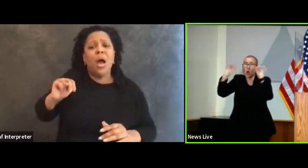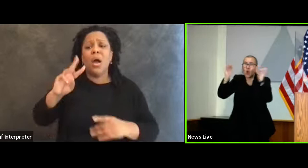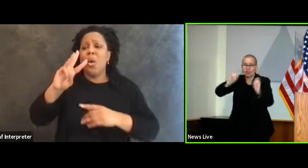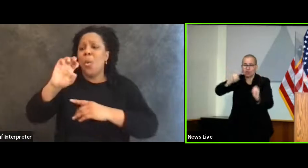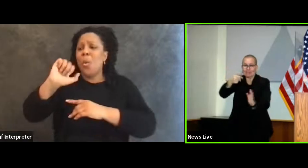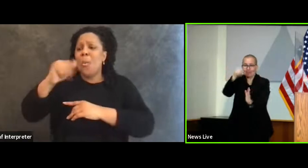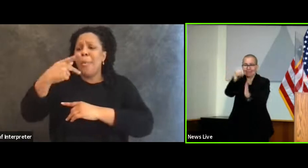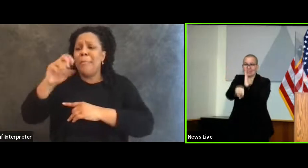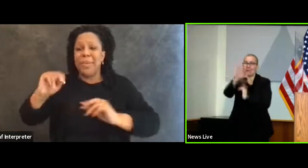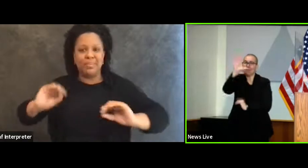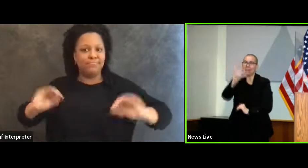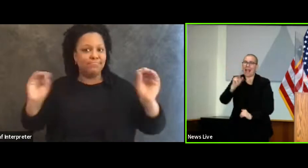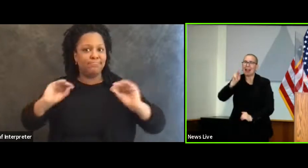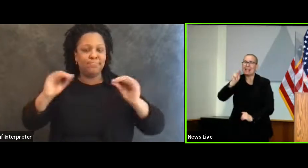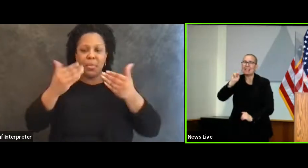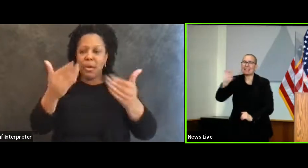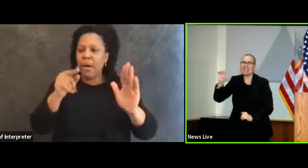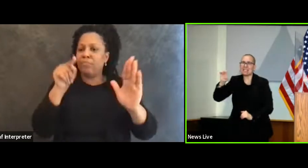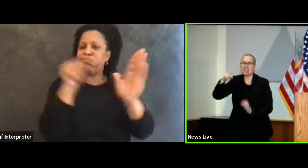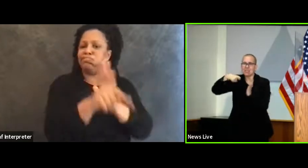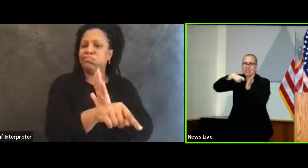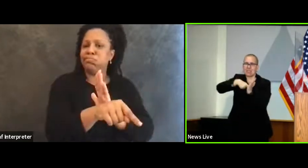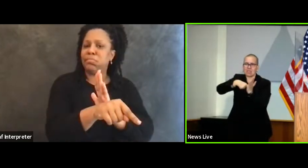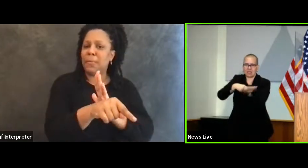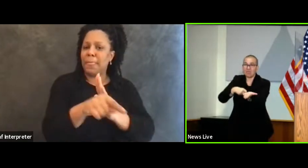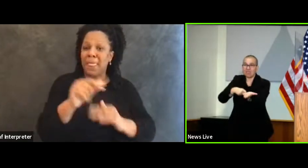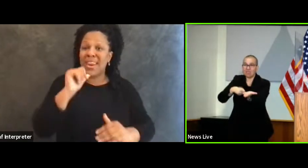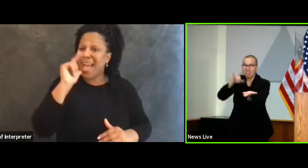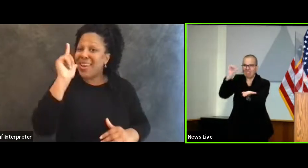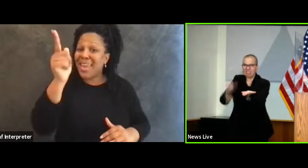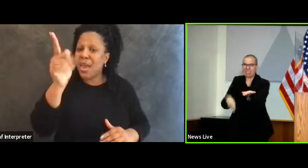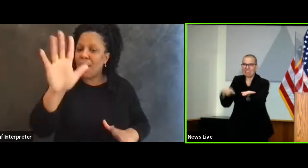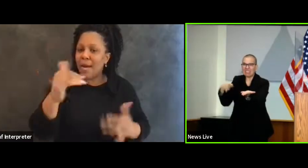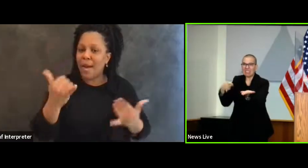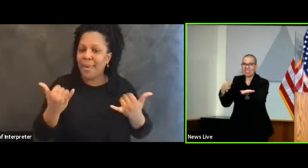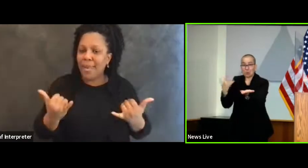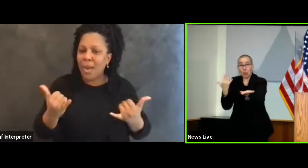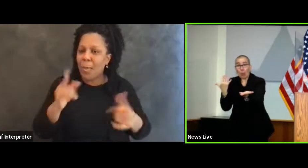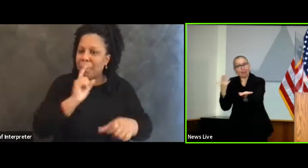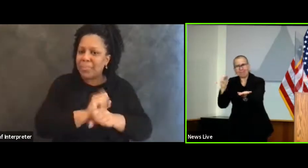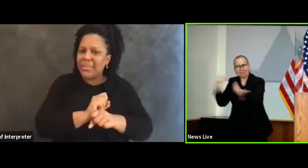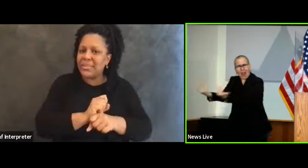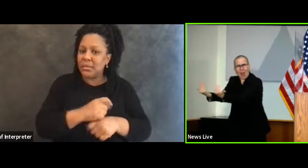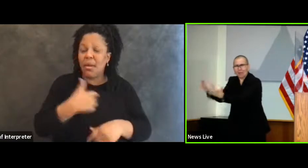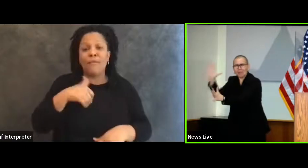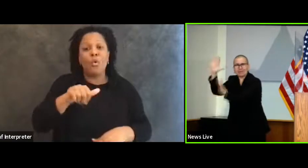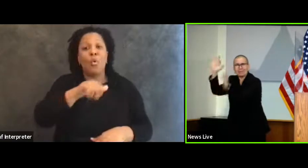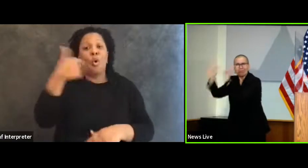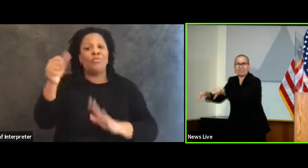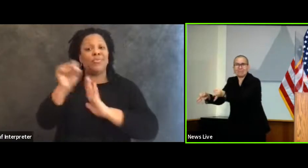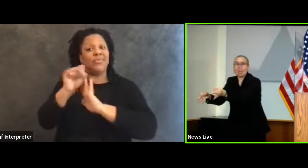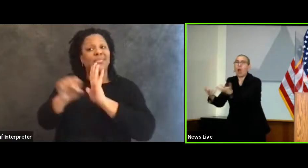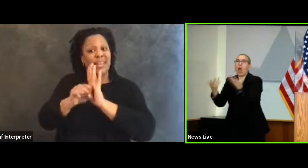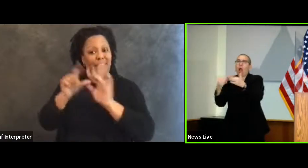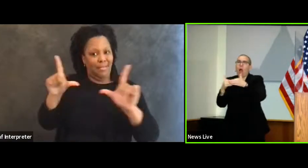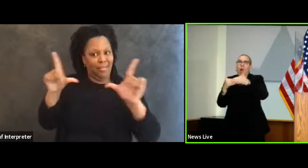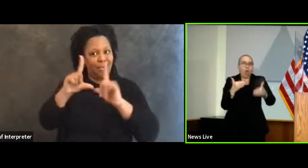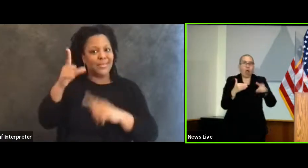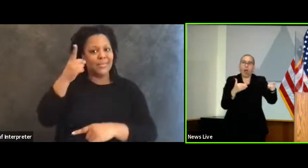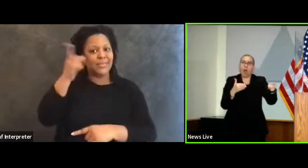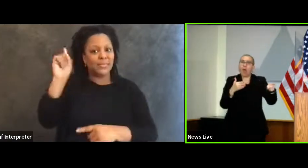Not later, but now, after another state licensed peace officer shot and killed another young black man. He was 20 years